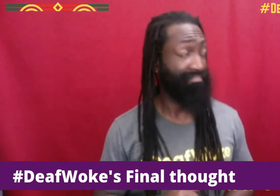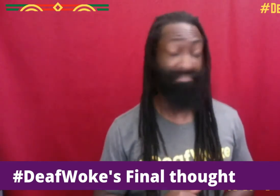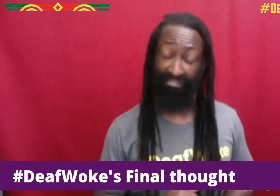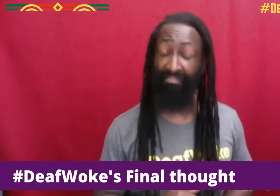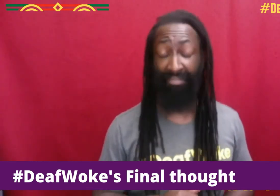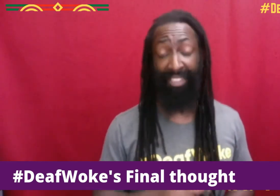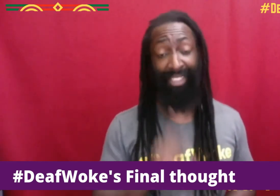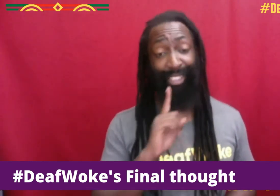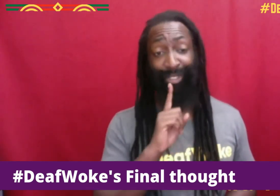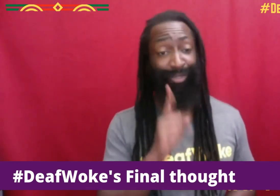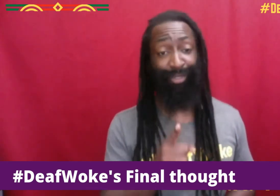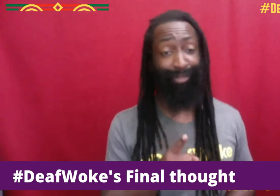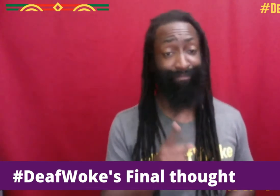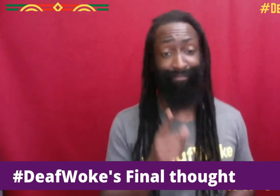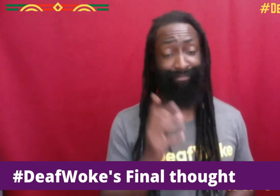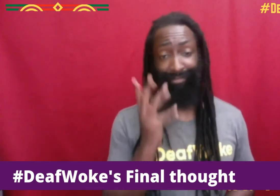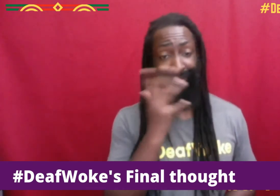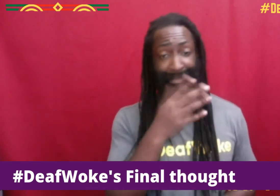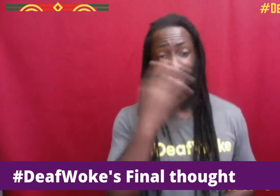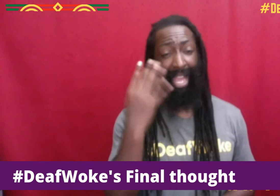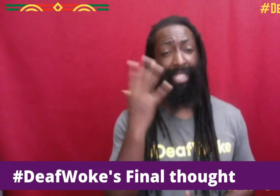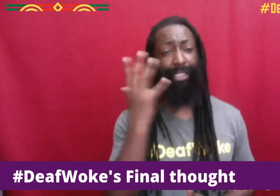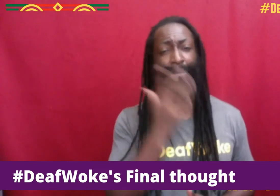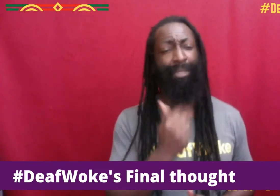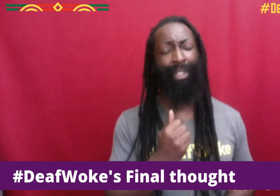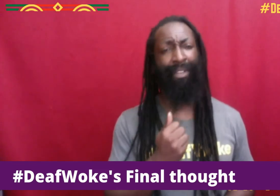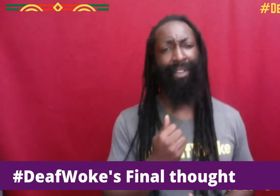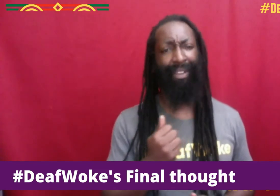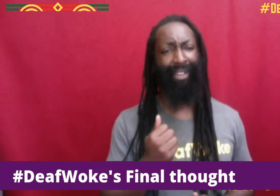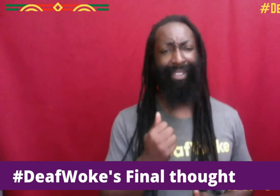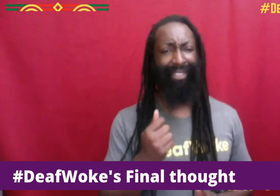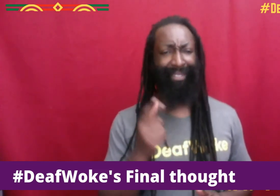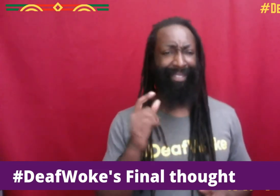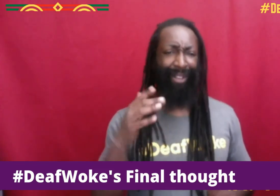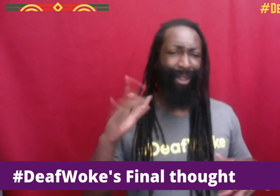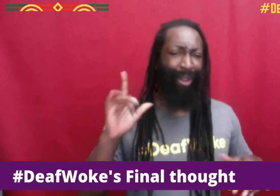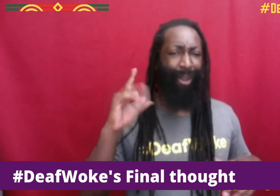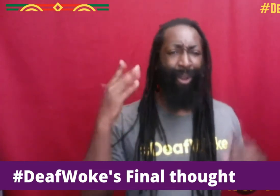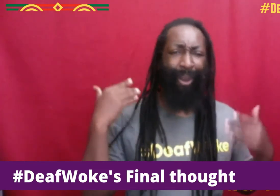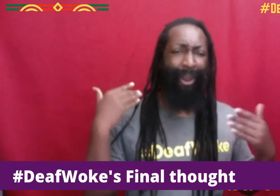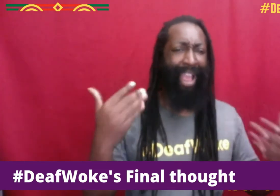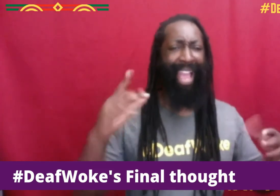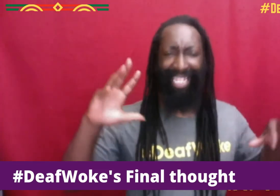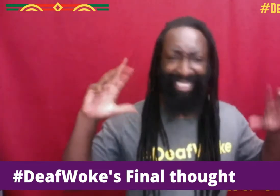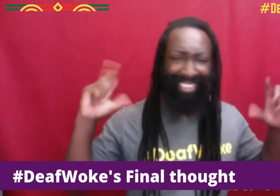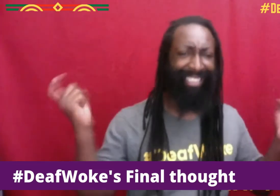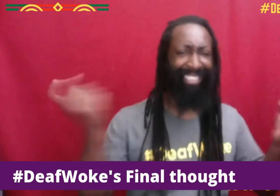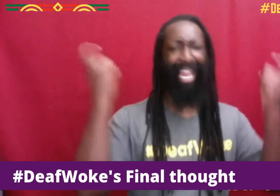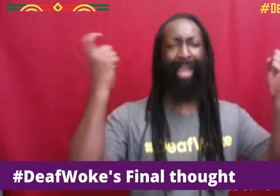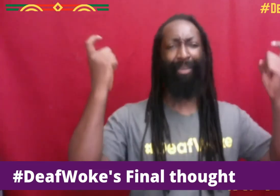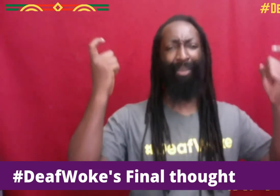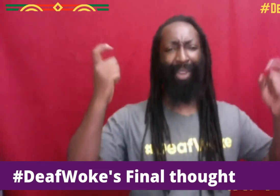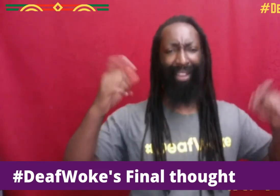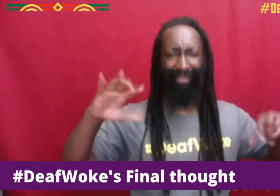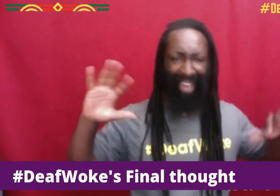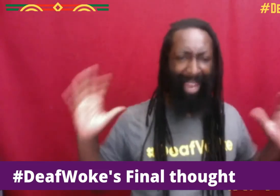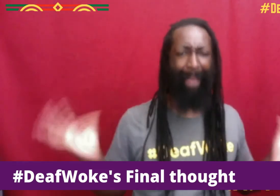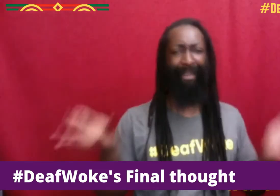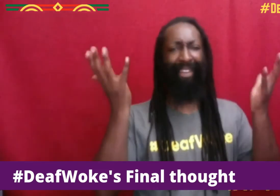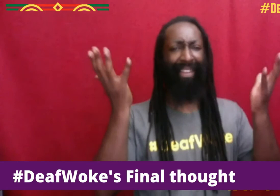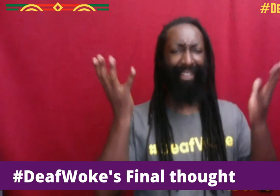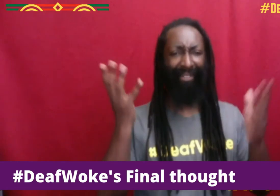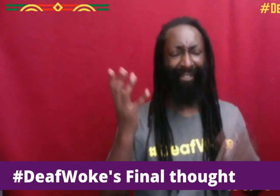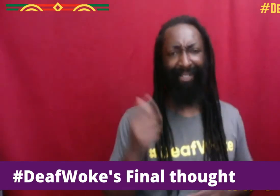Black is beautiful. It's true. Black is beautiful. And let's go